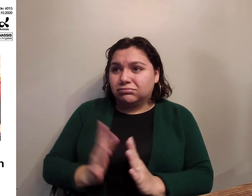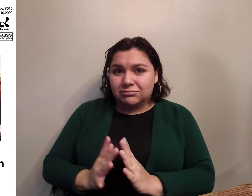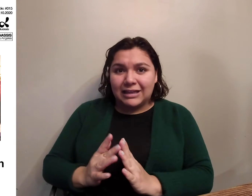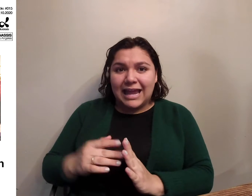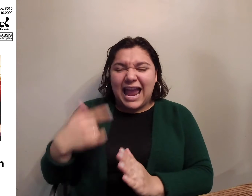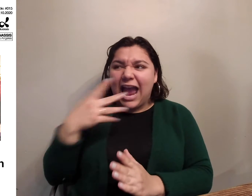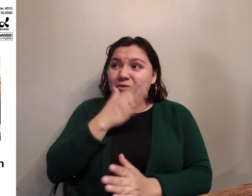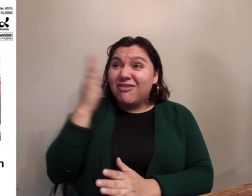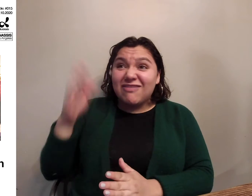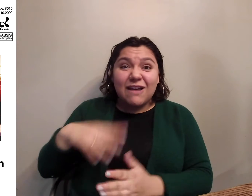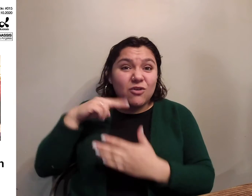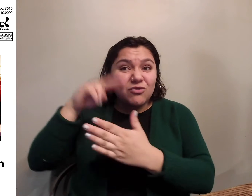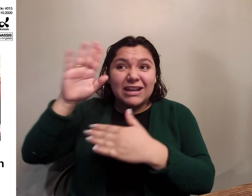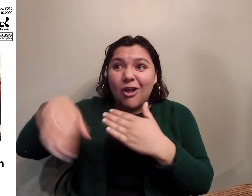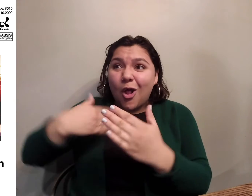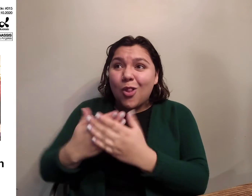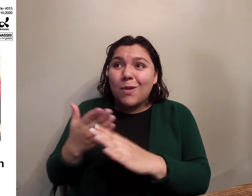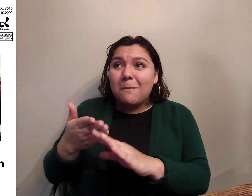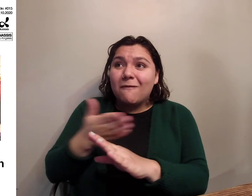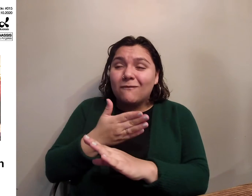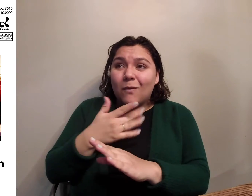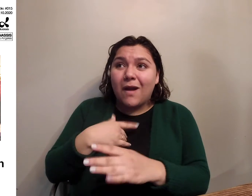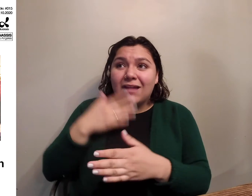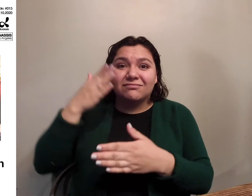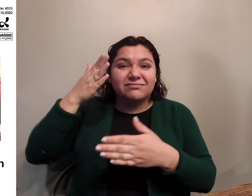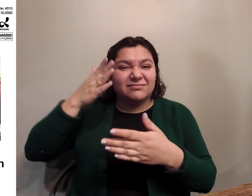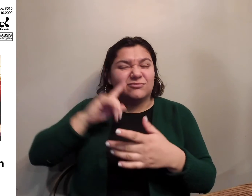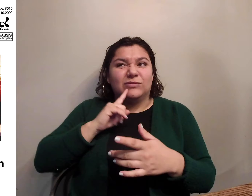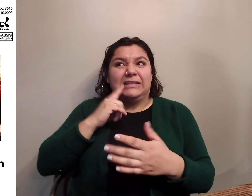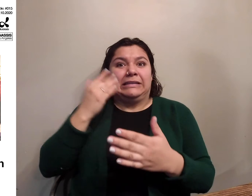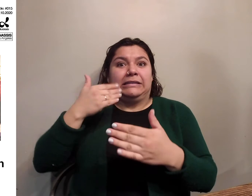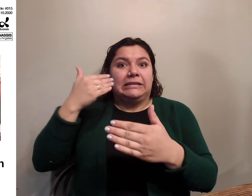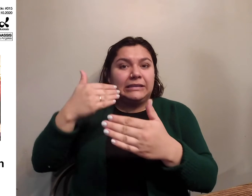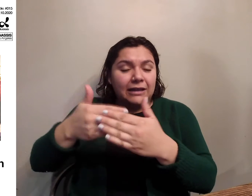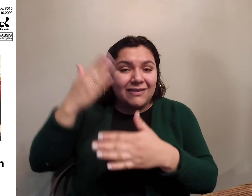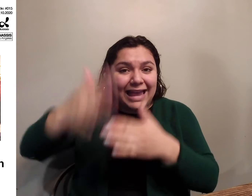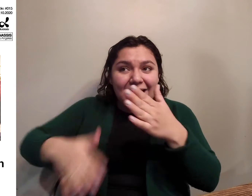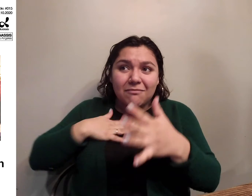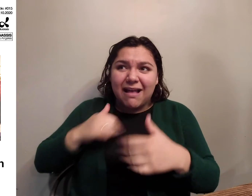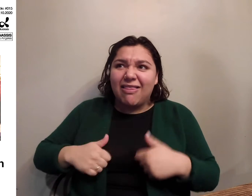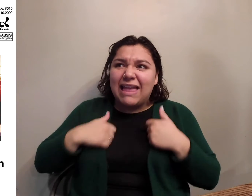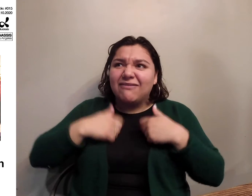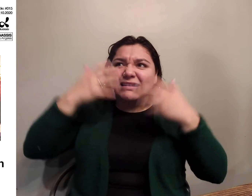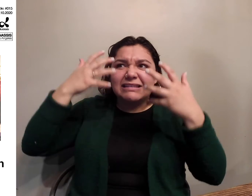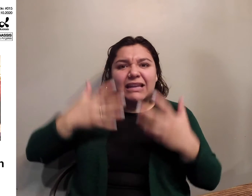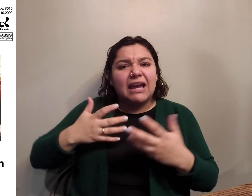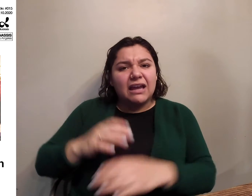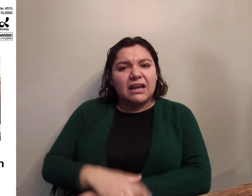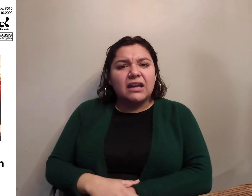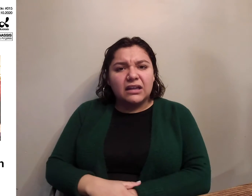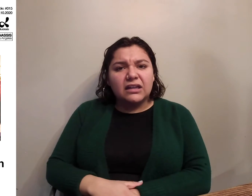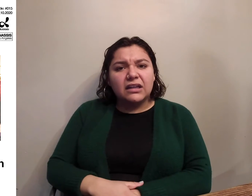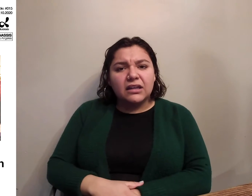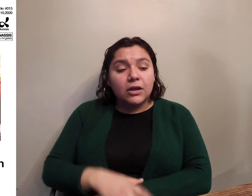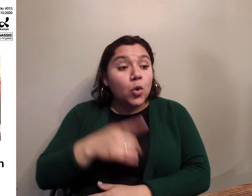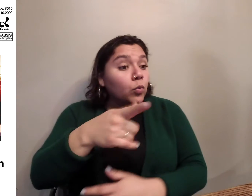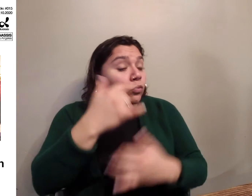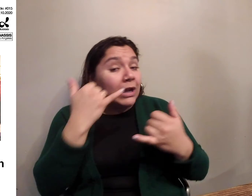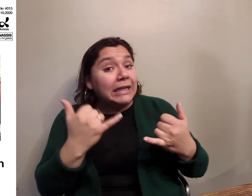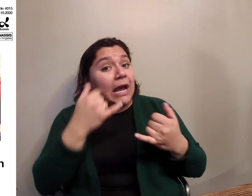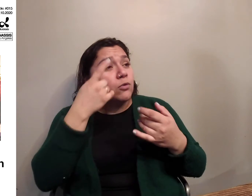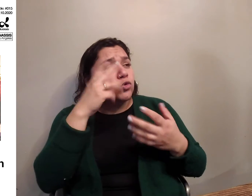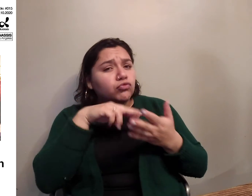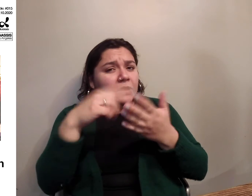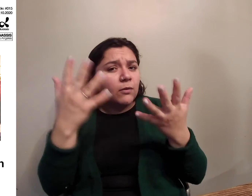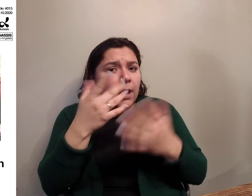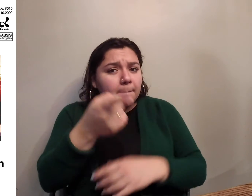never read all of these before I reach the end of my life, and how sad that is. What are you reading for the